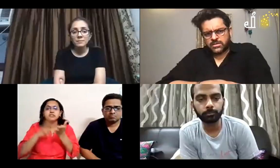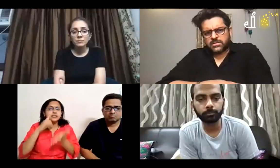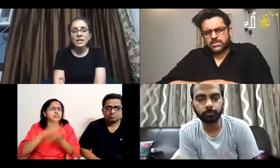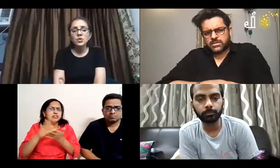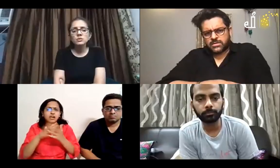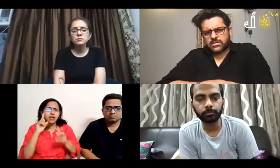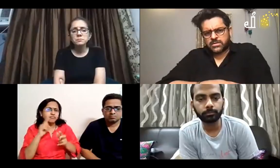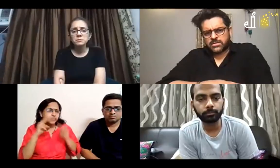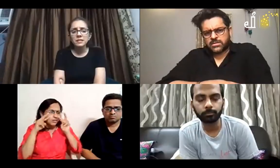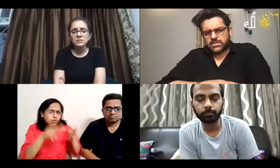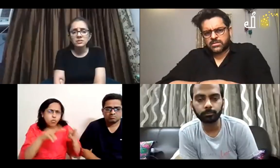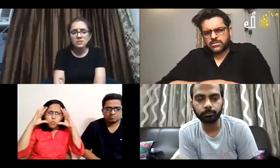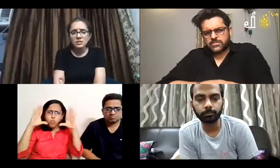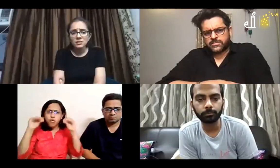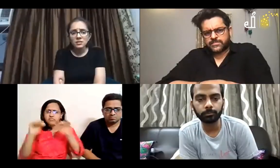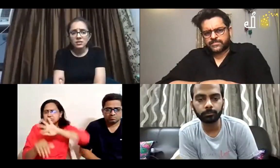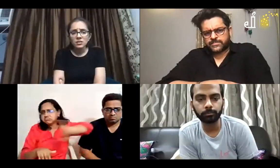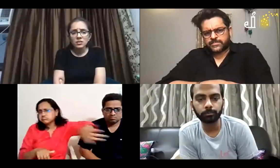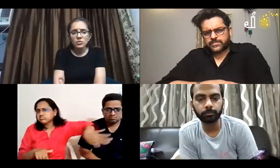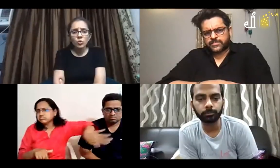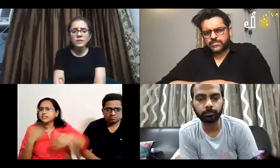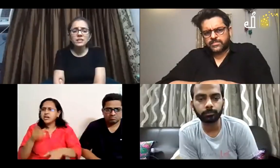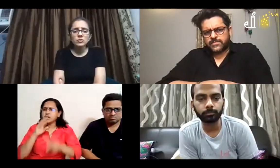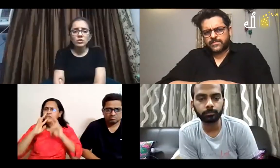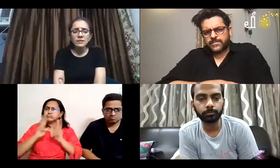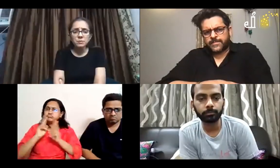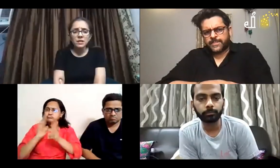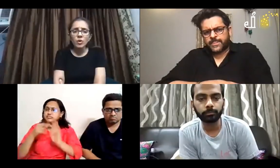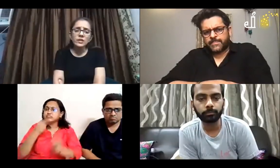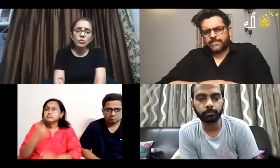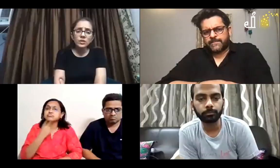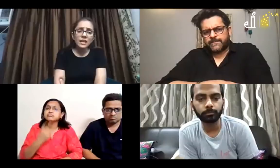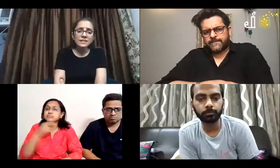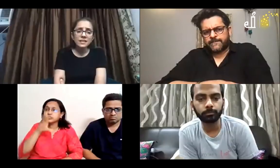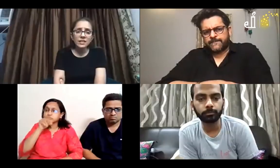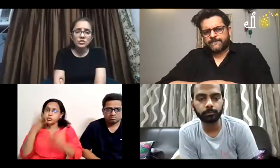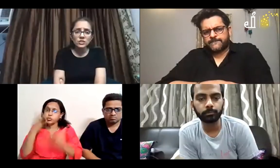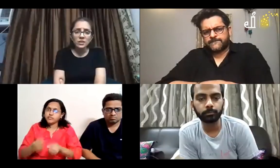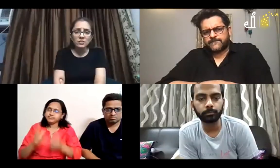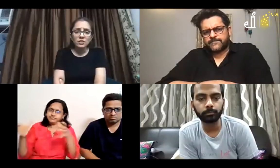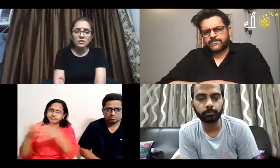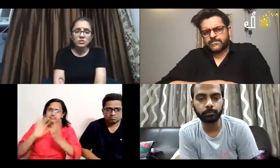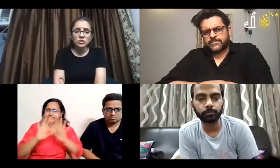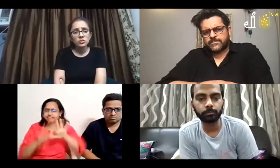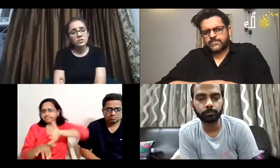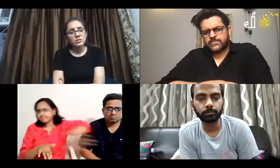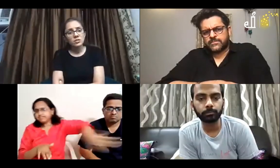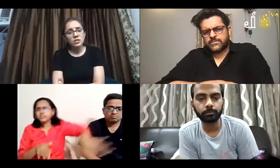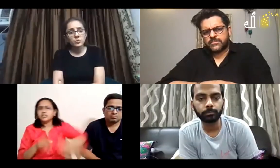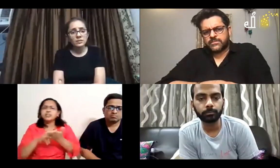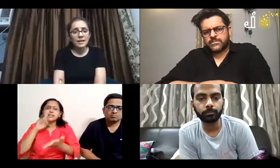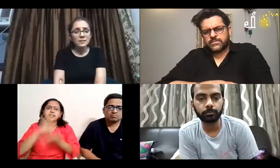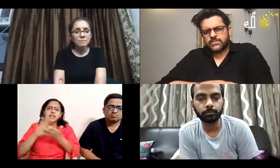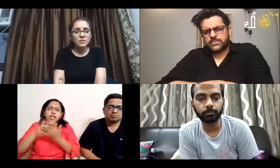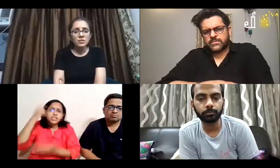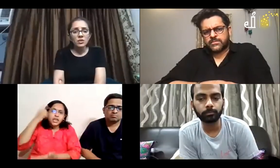happened, and know different perspectives. Nobody, deaf people are not looking at NIHH and they're just